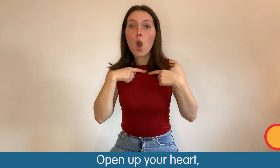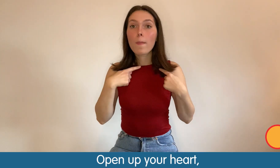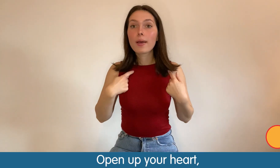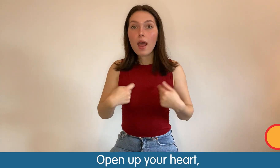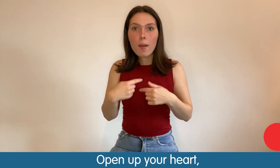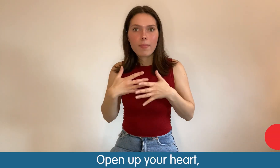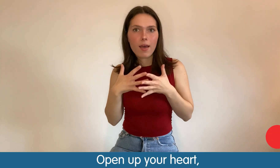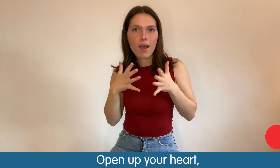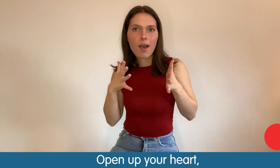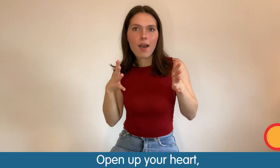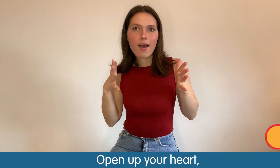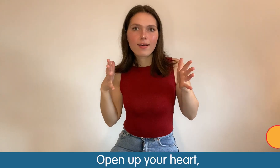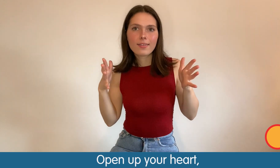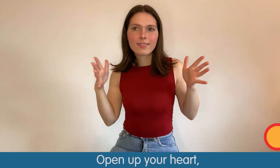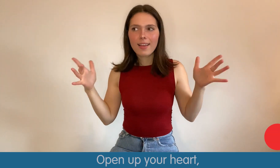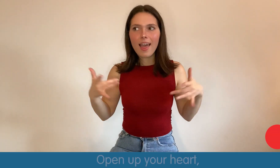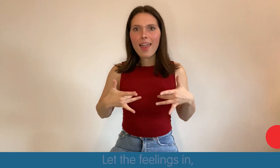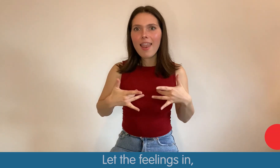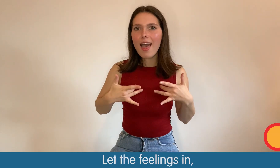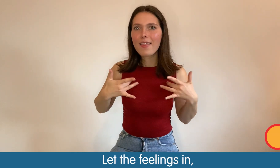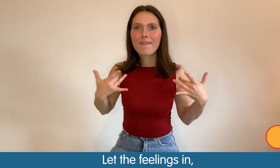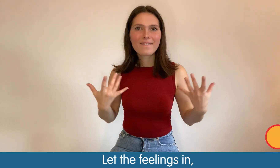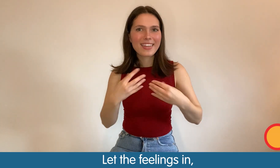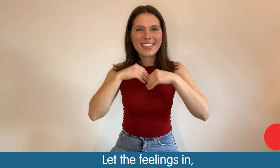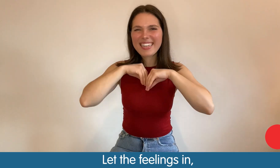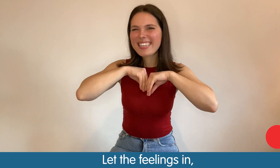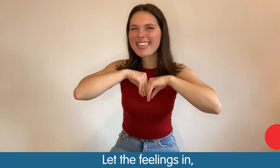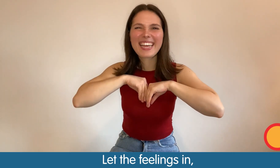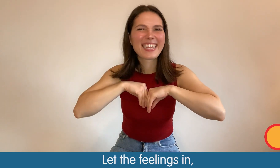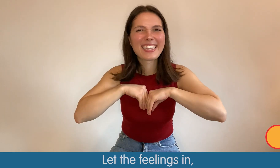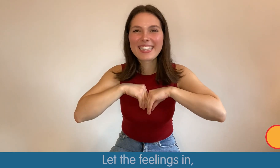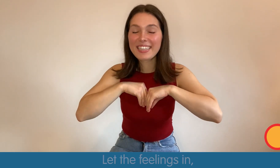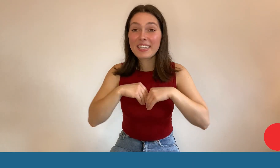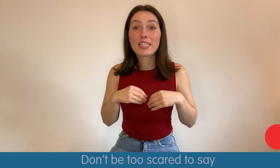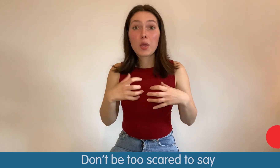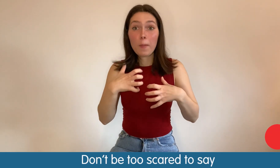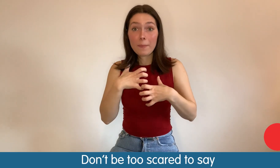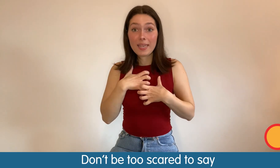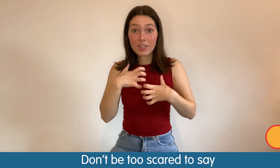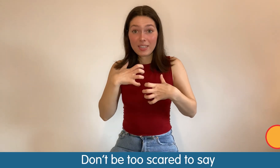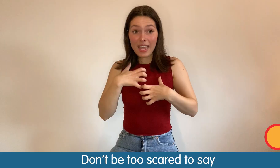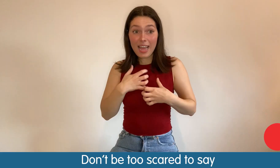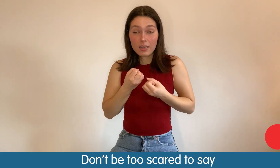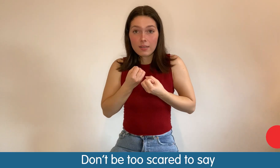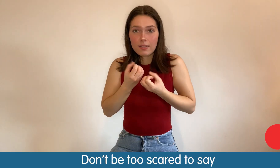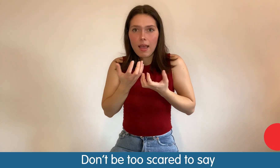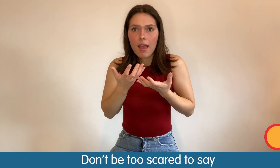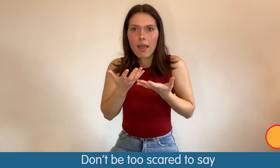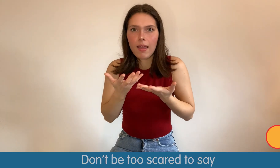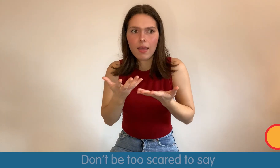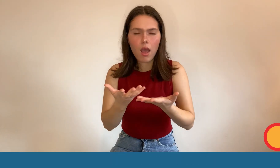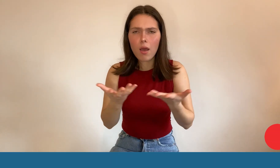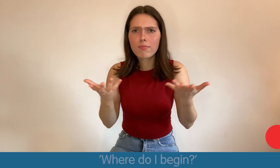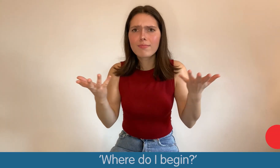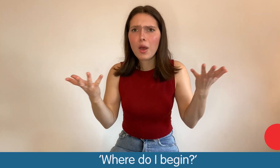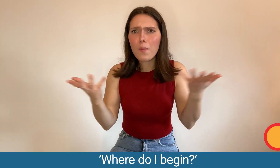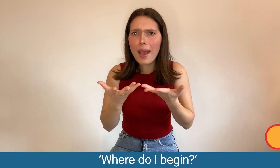Open up your heart, let the feelings in. Don't be too scared to say, where do